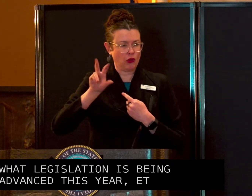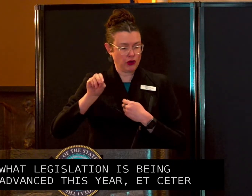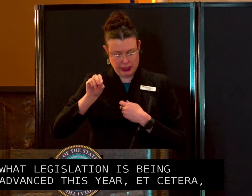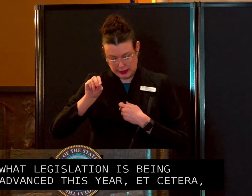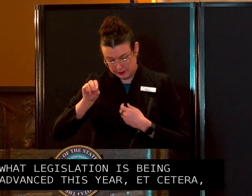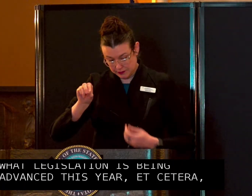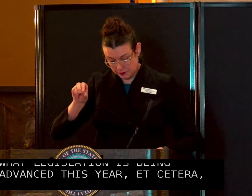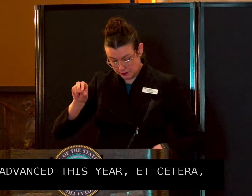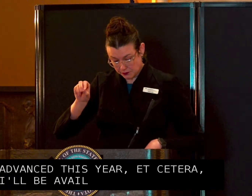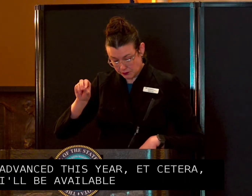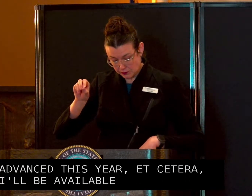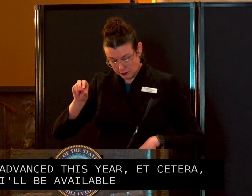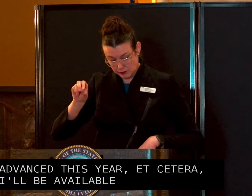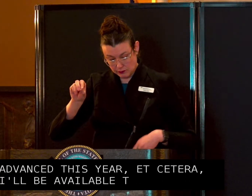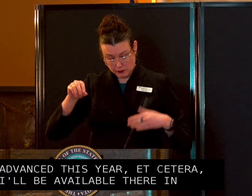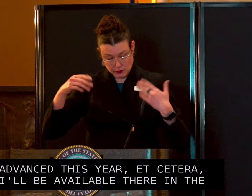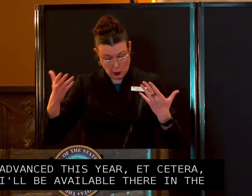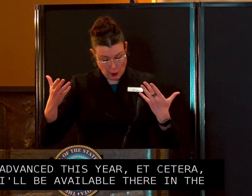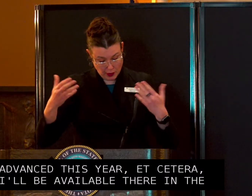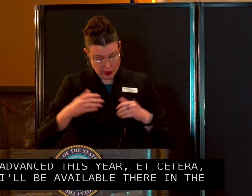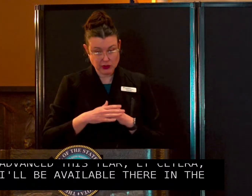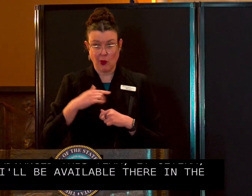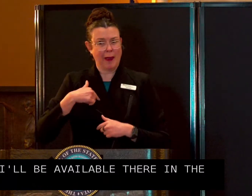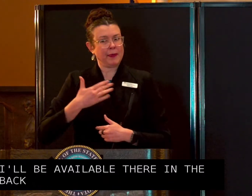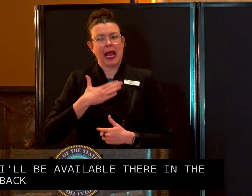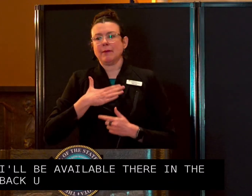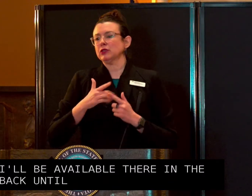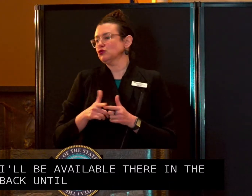there in the back until 4:30.